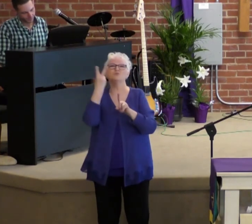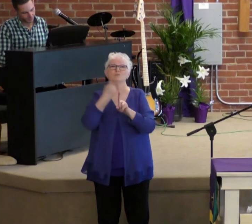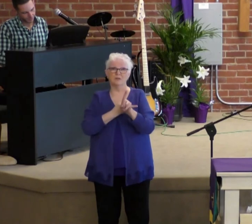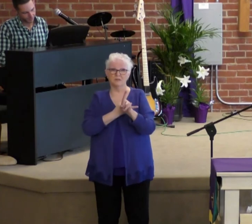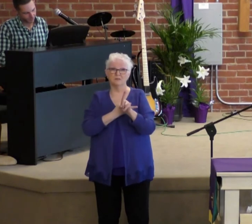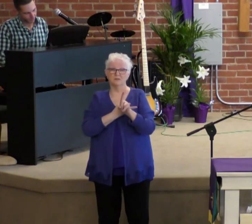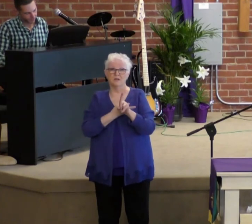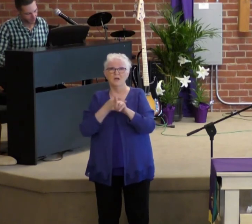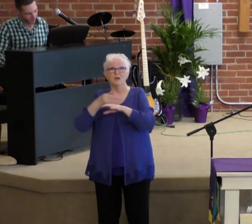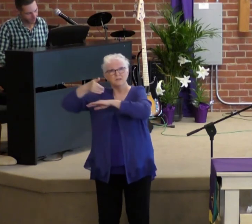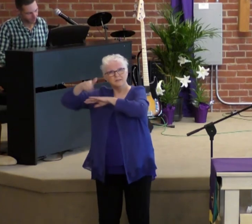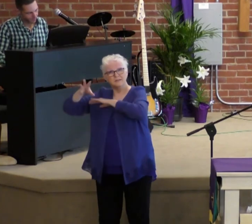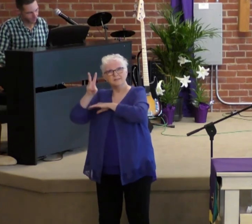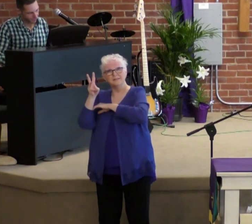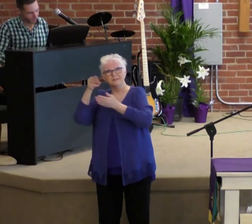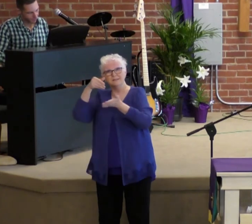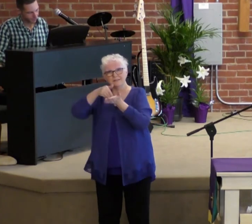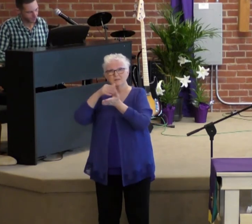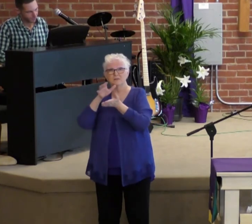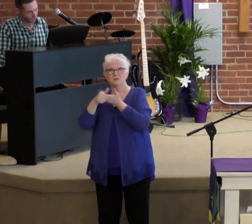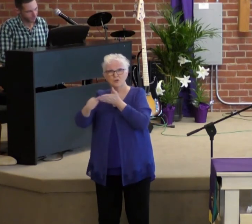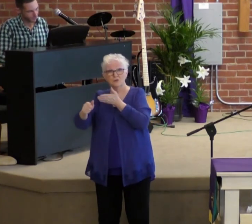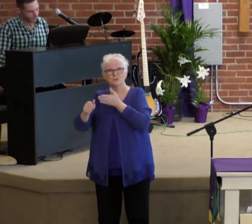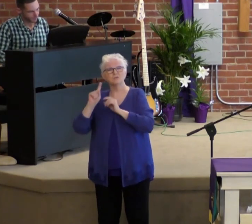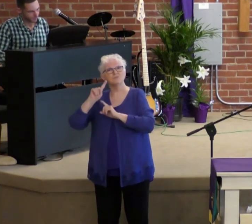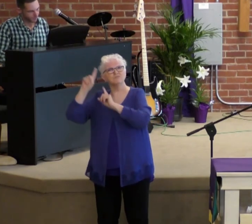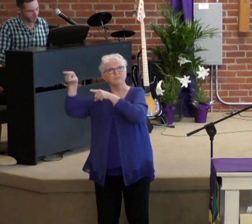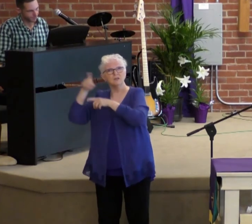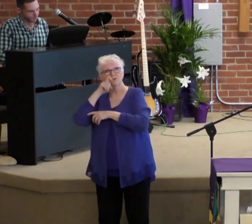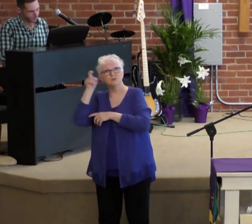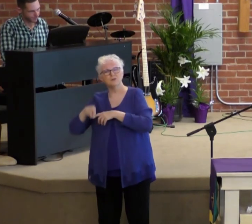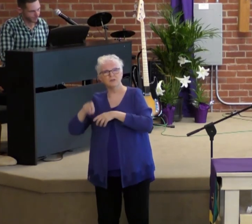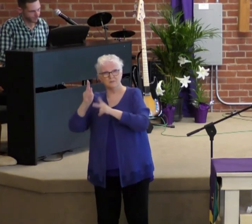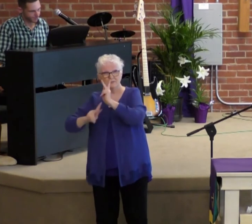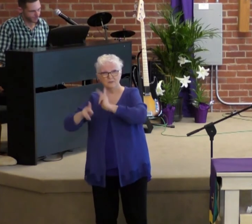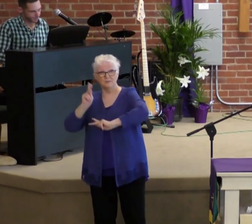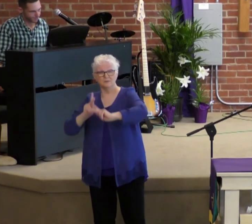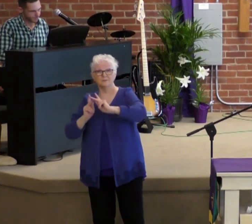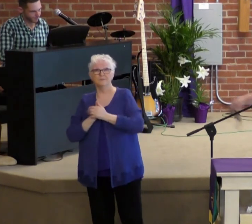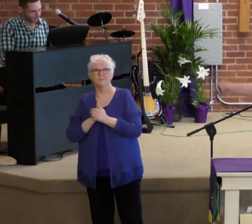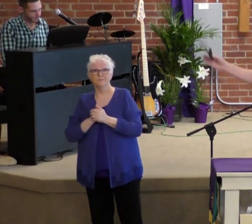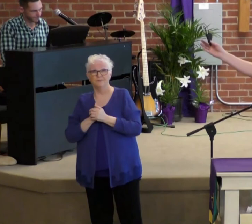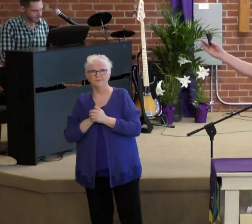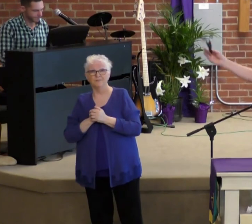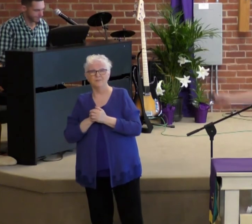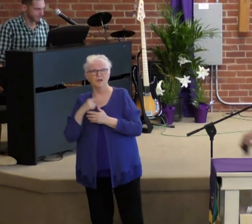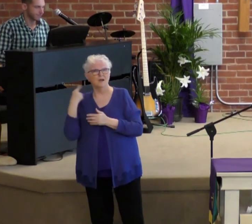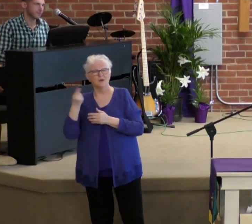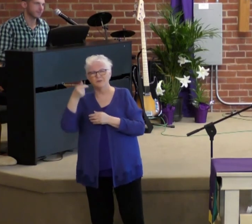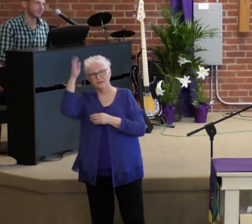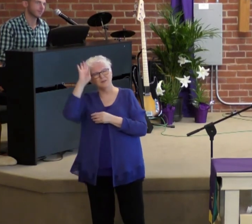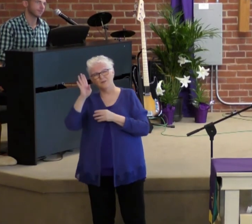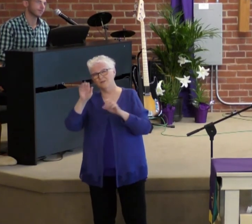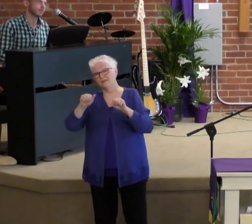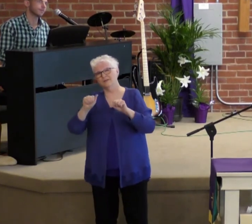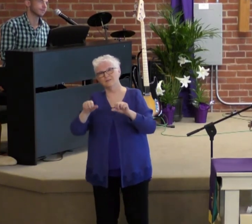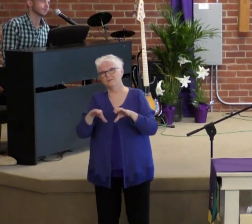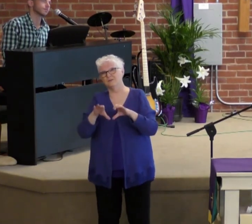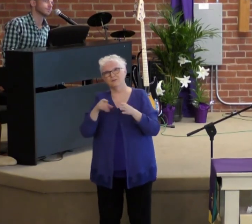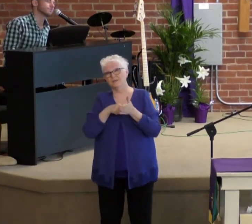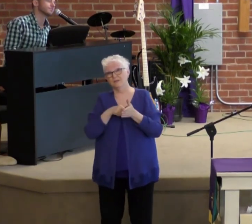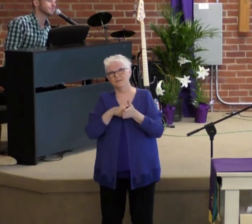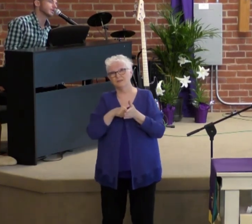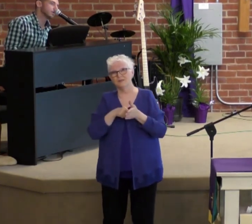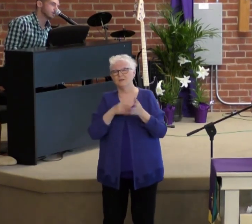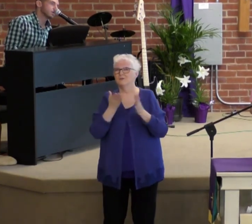give $6,000 to the Ukraine people. And only God can do that through a